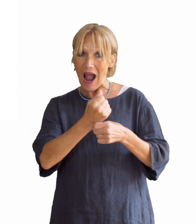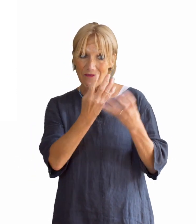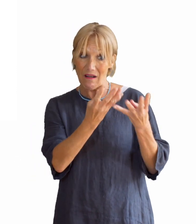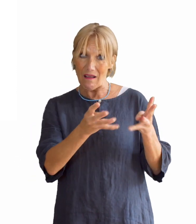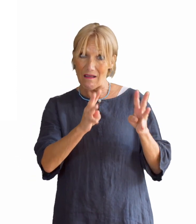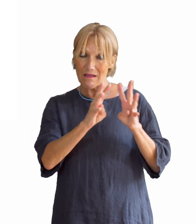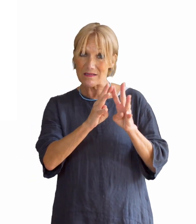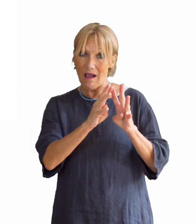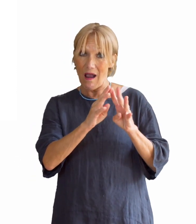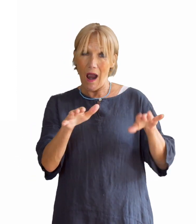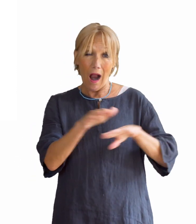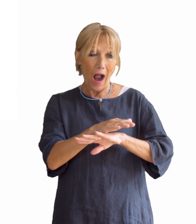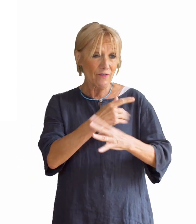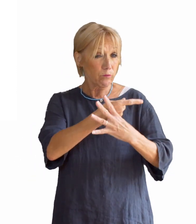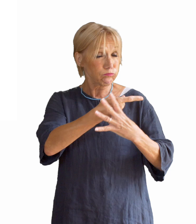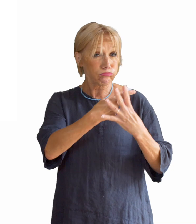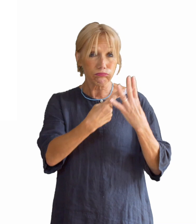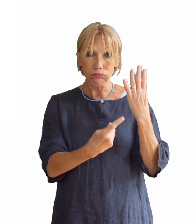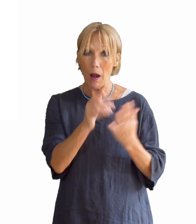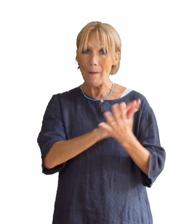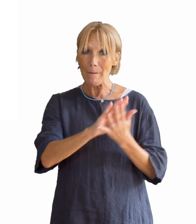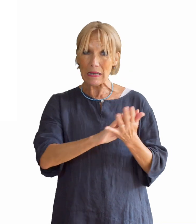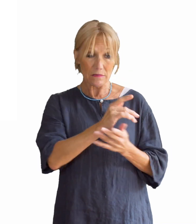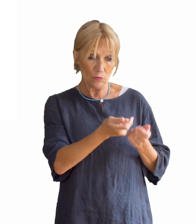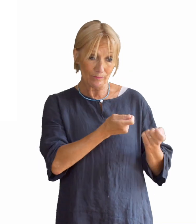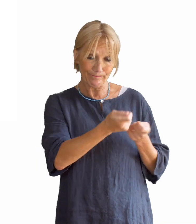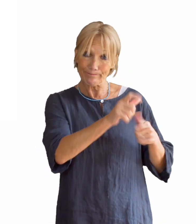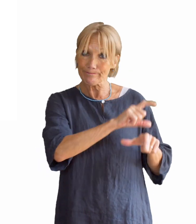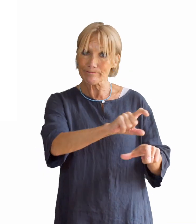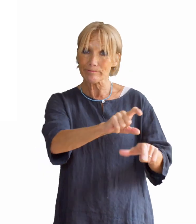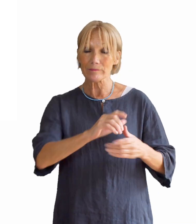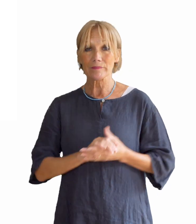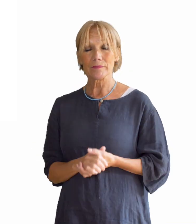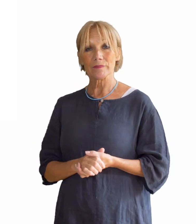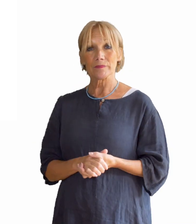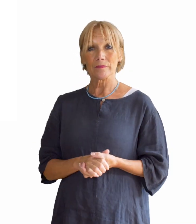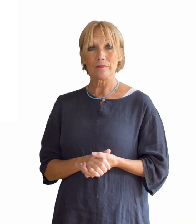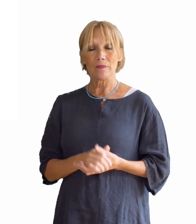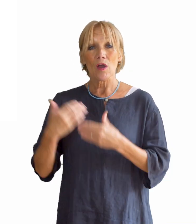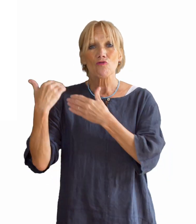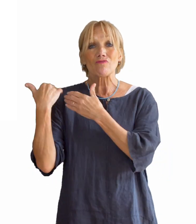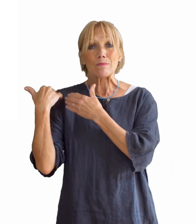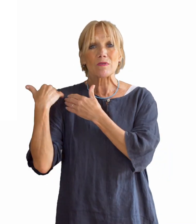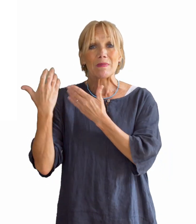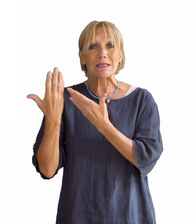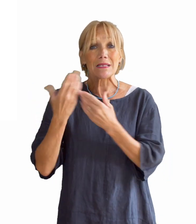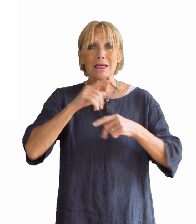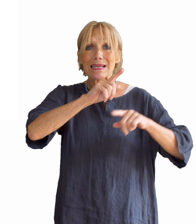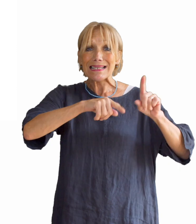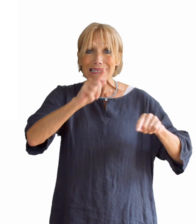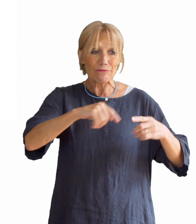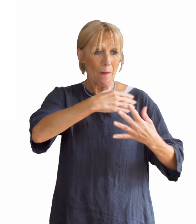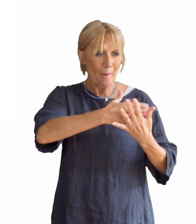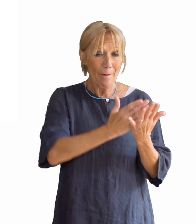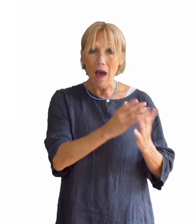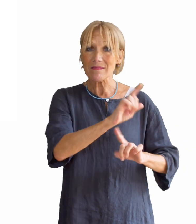range necessary to support the functioning and sustainability of the meeting centre. Responsibility for different aspects of the meeting centre